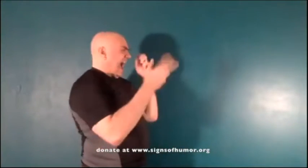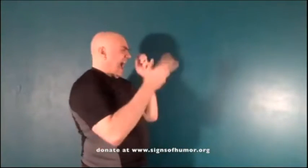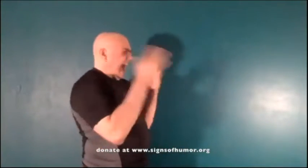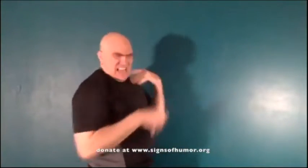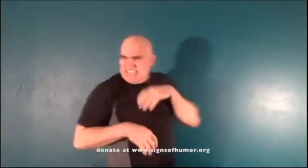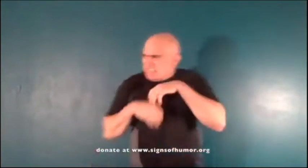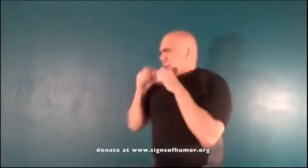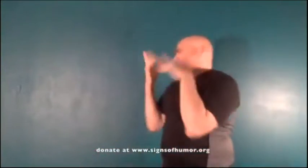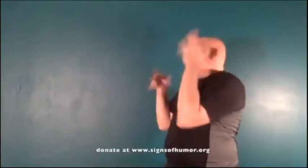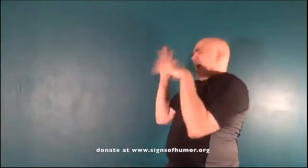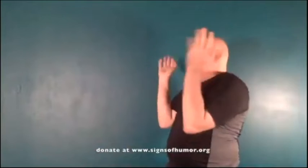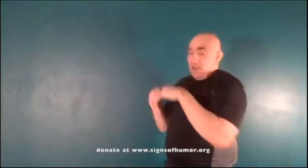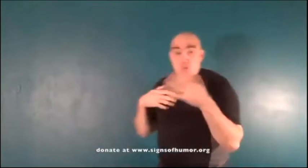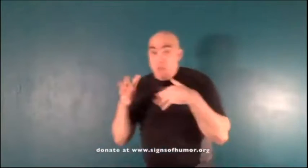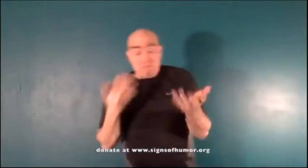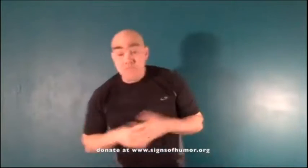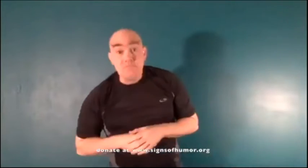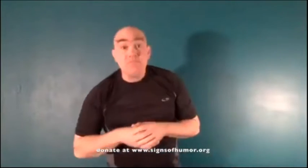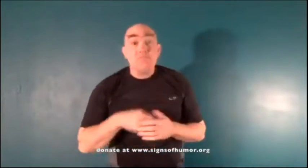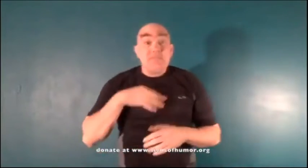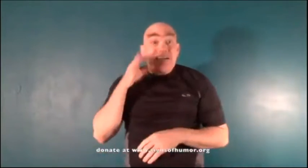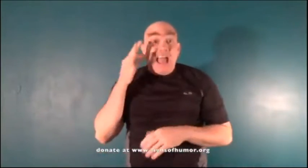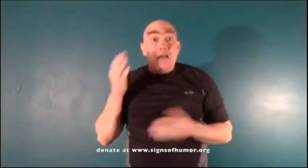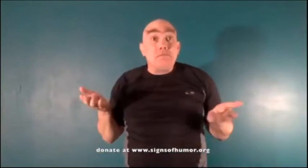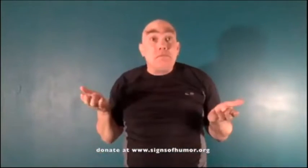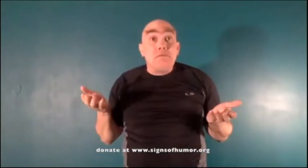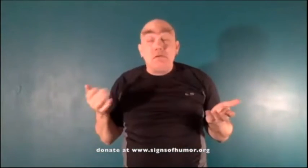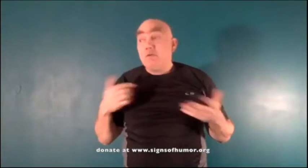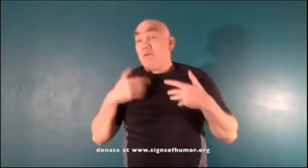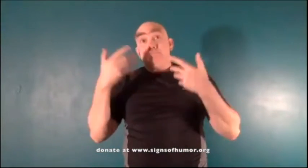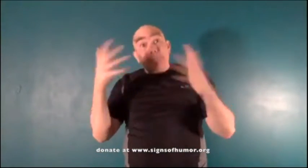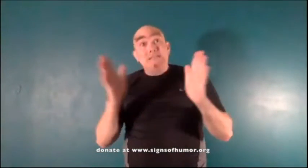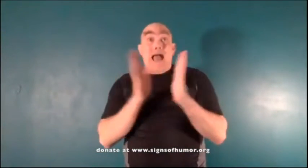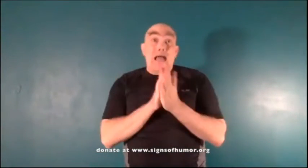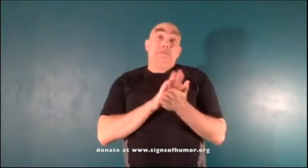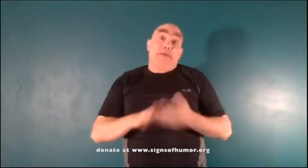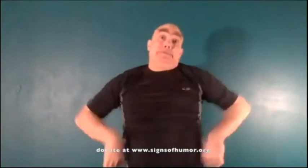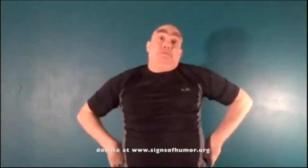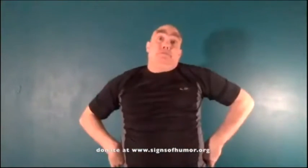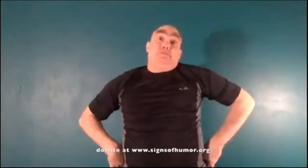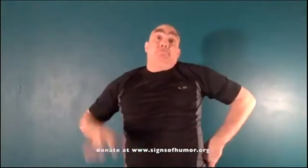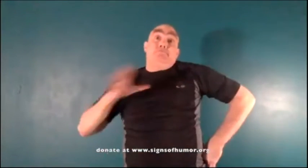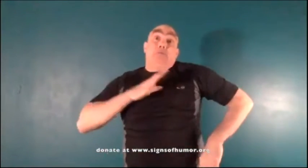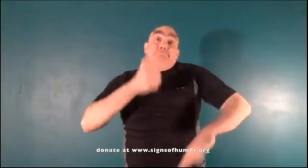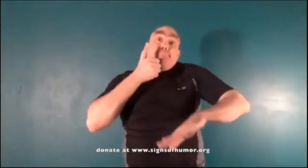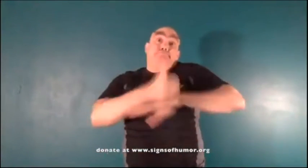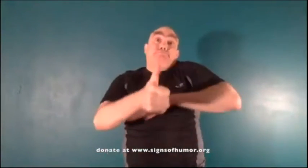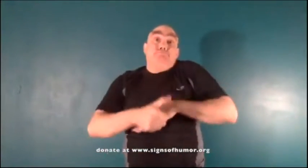But my mom and I are in the middle of a fight, so we don't pay the slightest bit of attention to the cat. So the cat's like, look, I asked